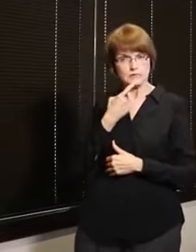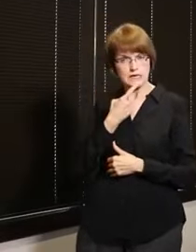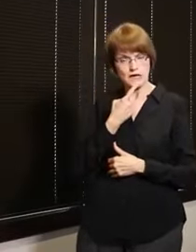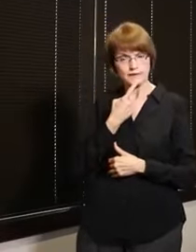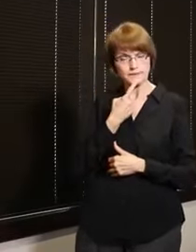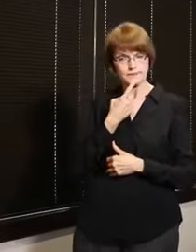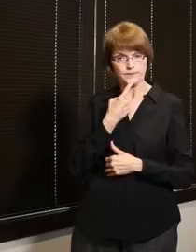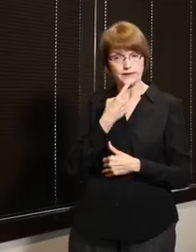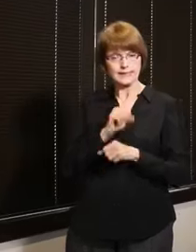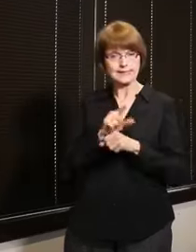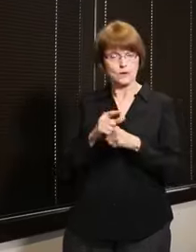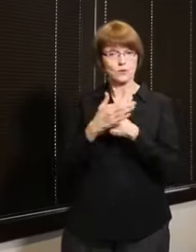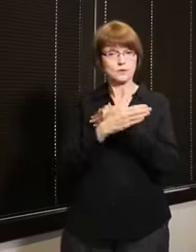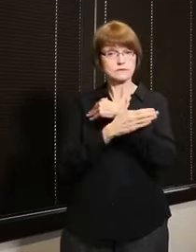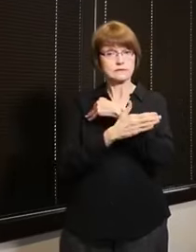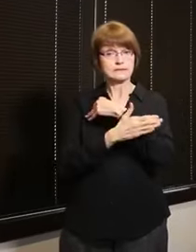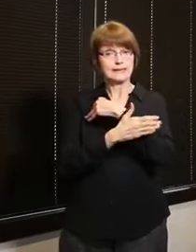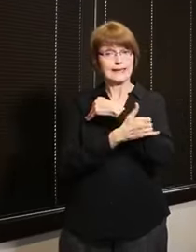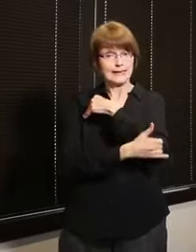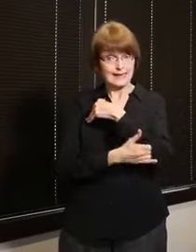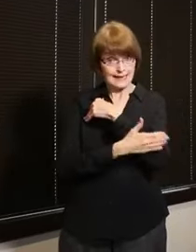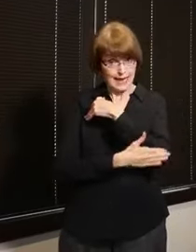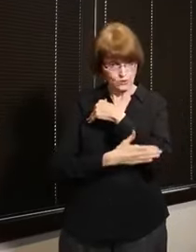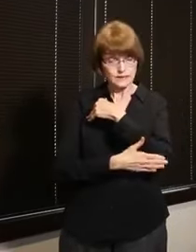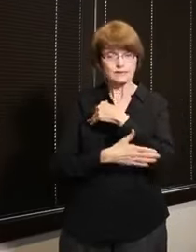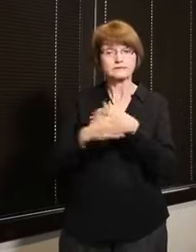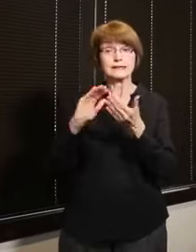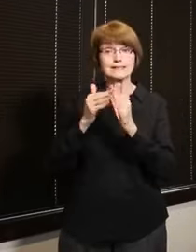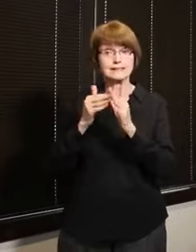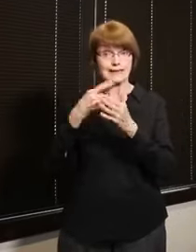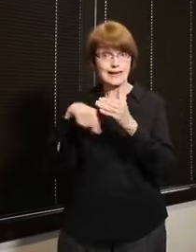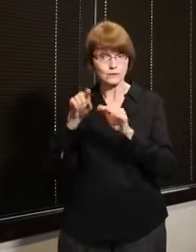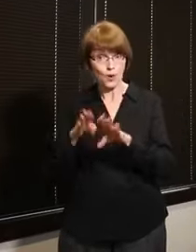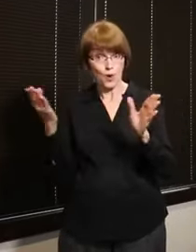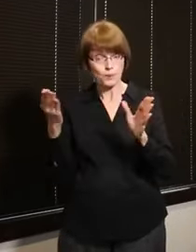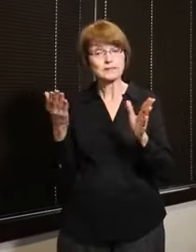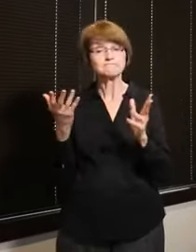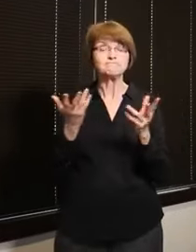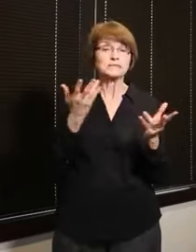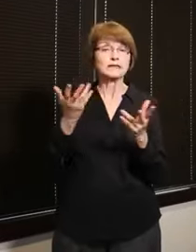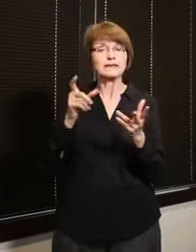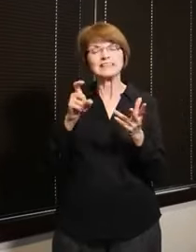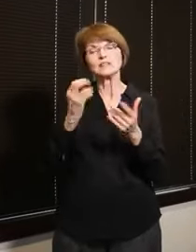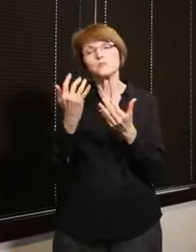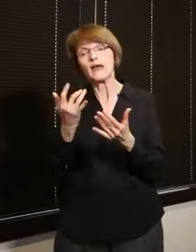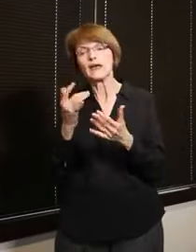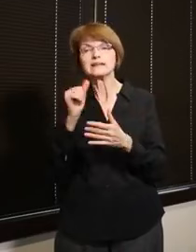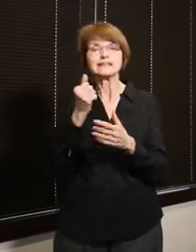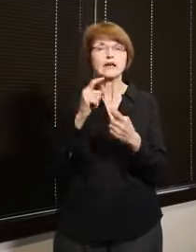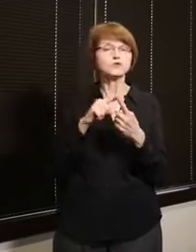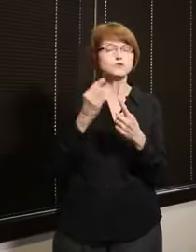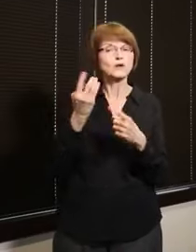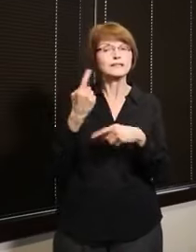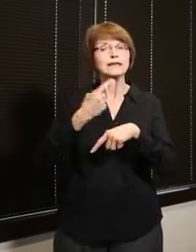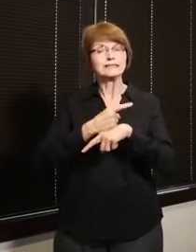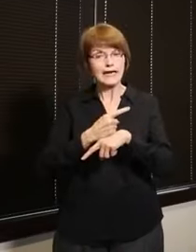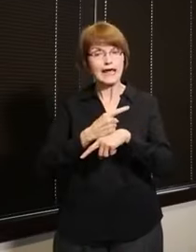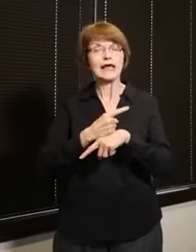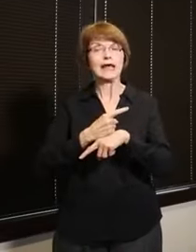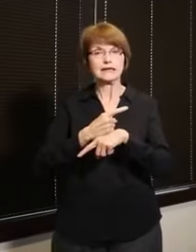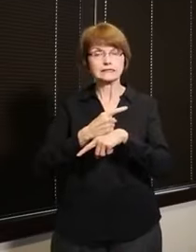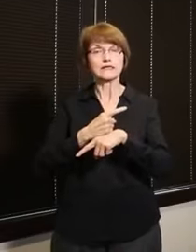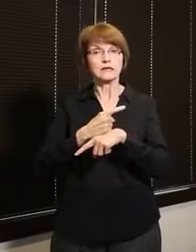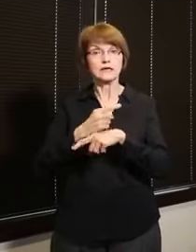that as St. Louis County and City begin to reopen next week, it could take somewhere in the range of 10 to 14 days